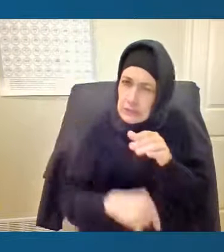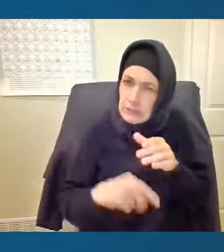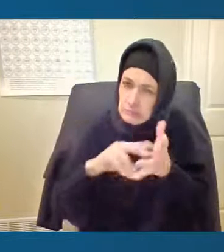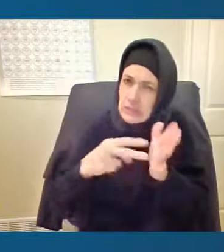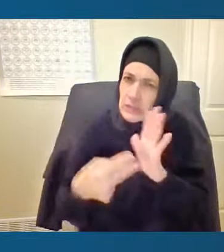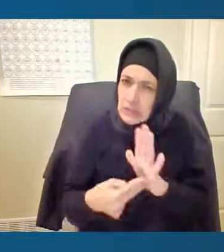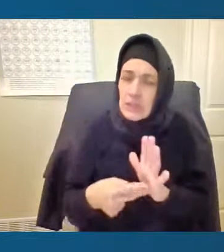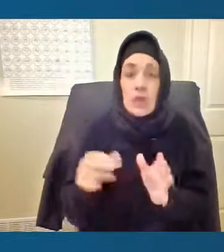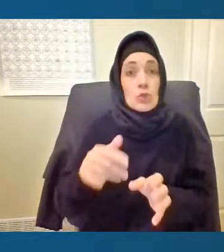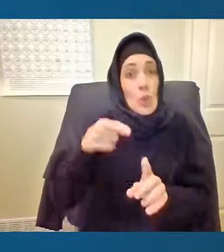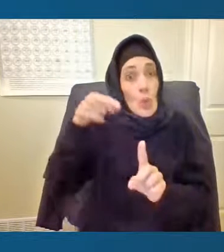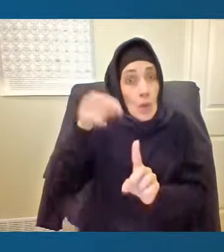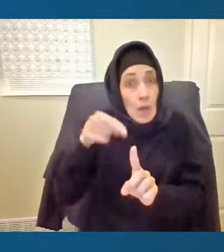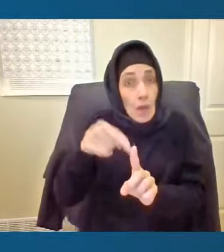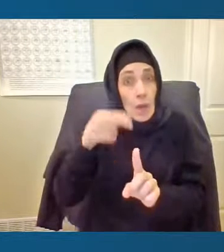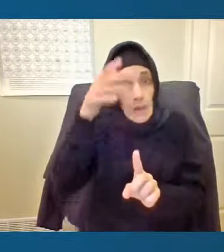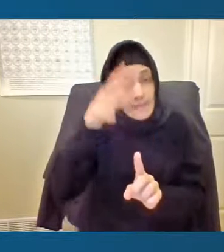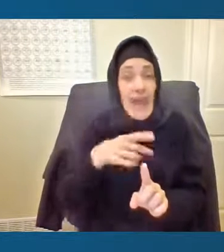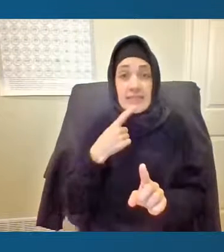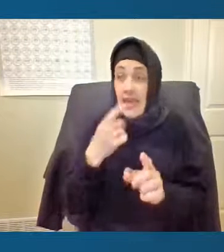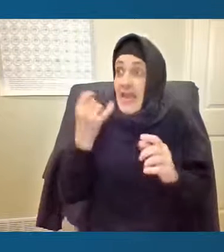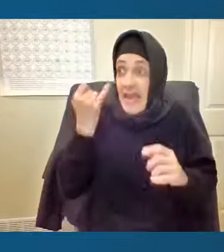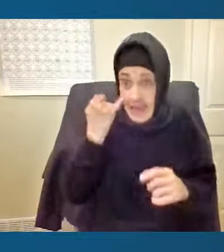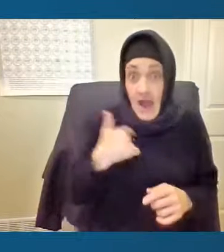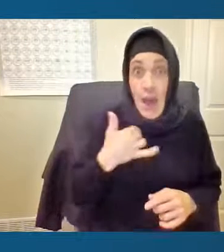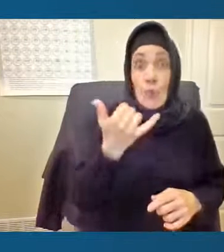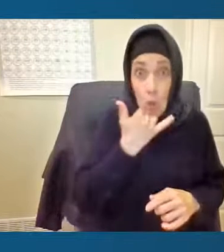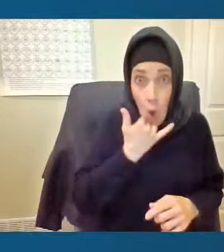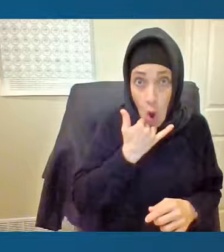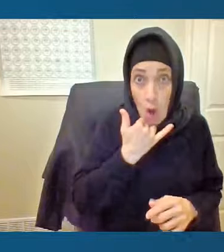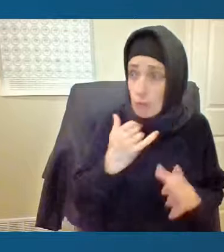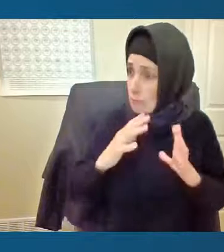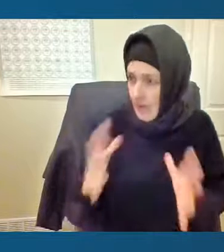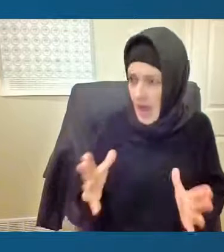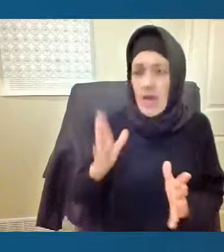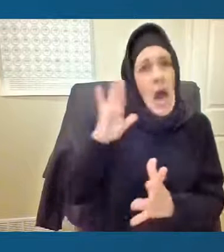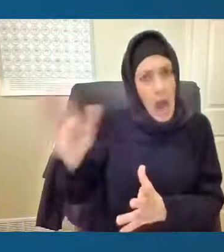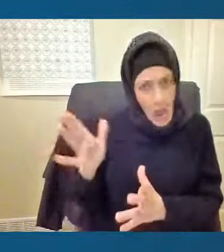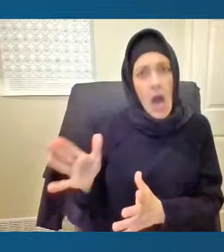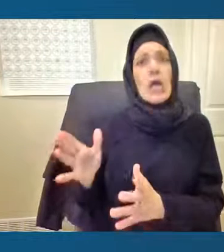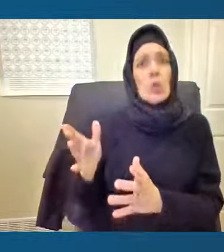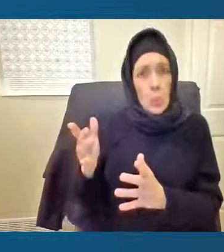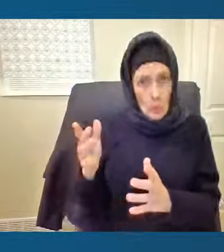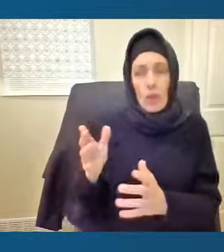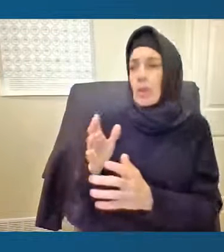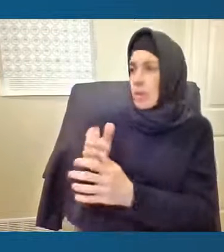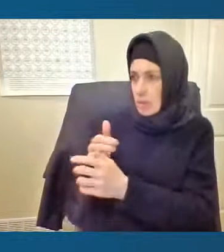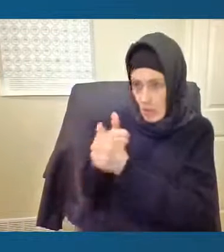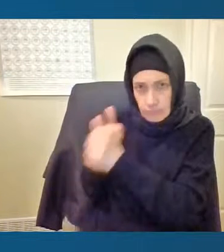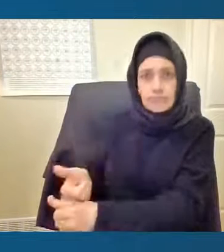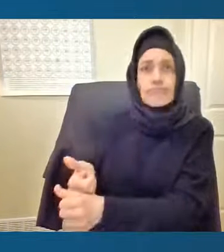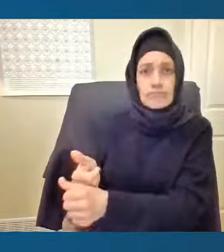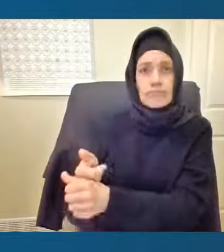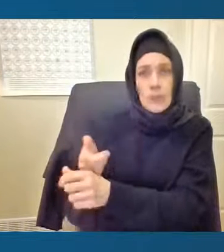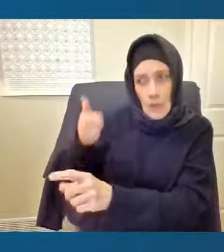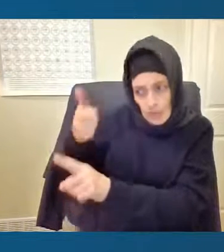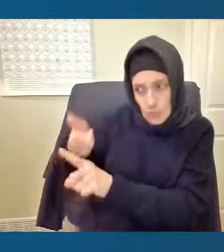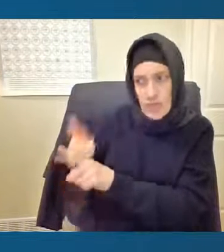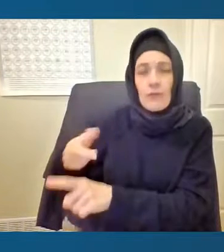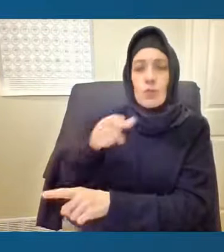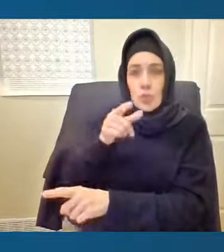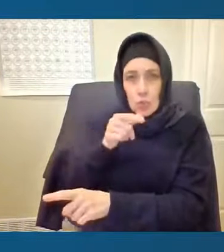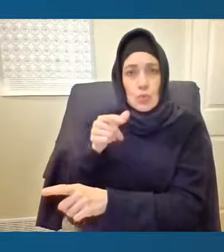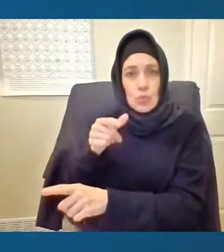He's saying, like, if I'm wrong, I'll follow who's right. I'd rather be the tail of truth than the head of